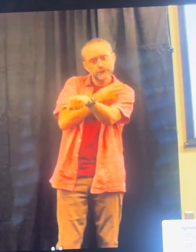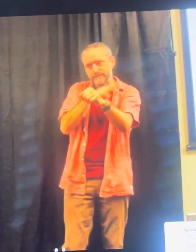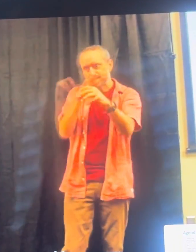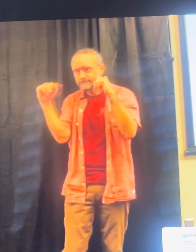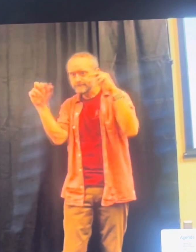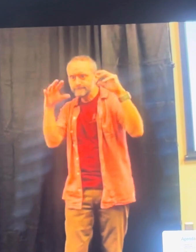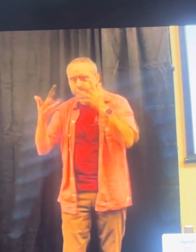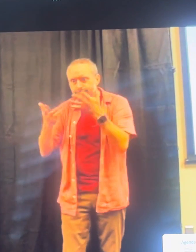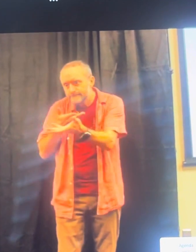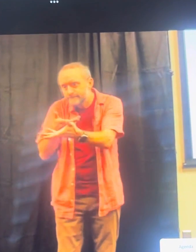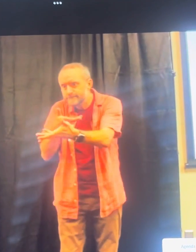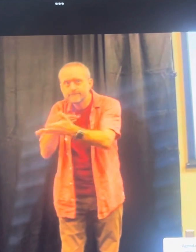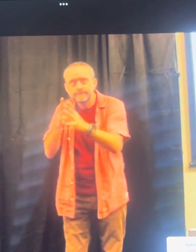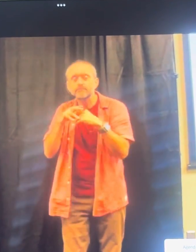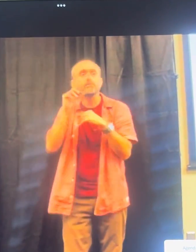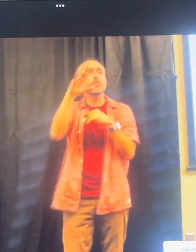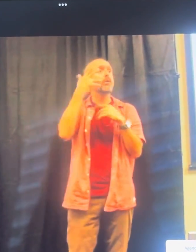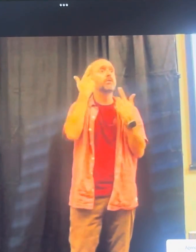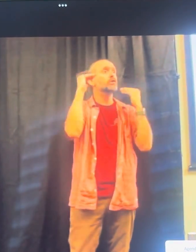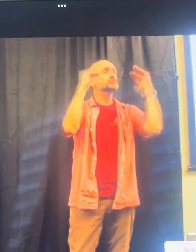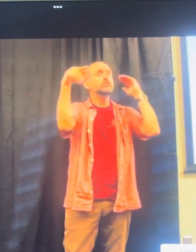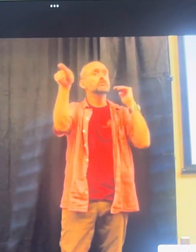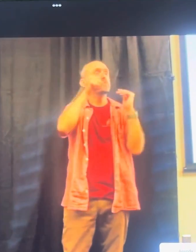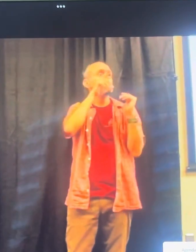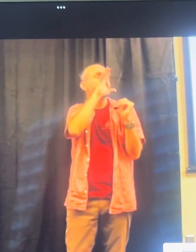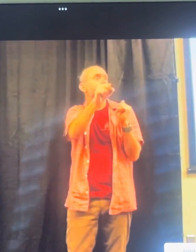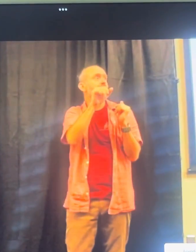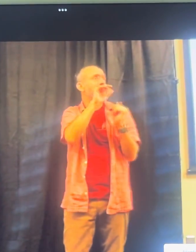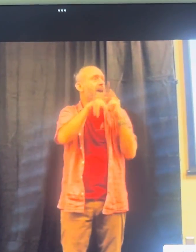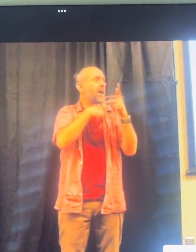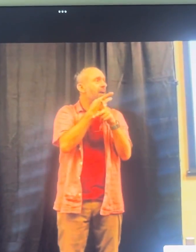or, even whatever, and signing to them.